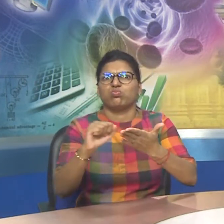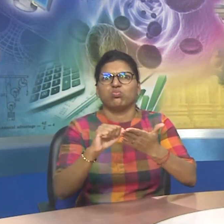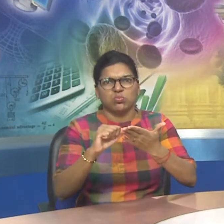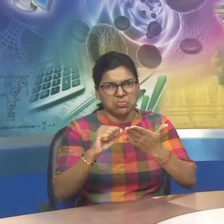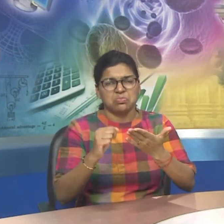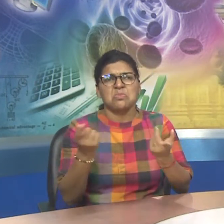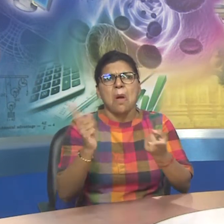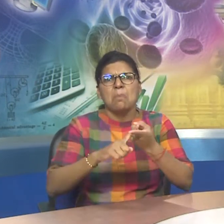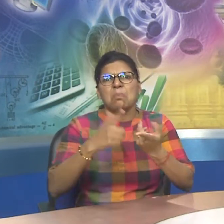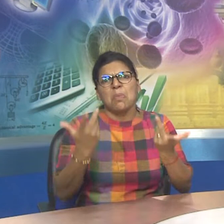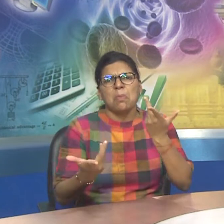Destroying.